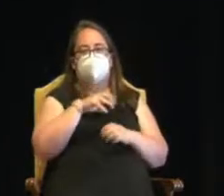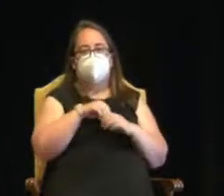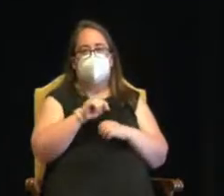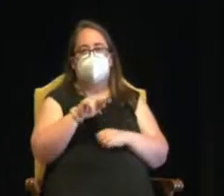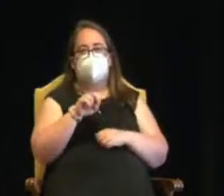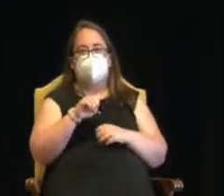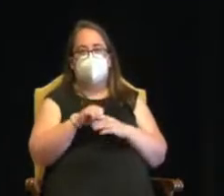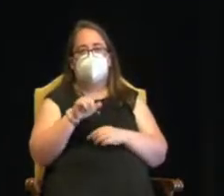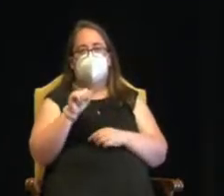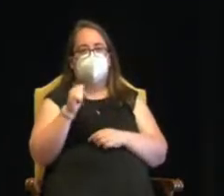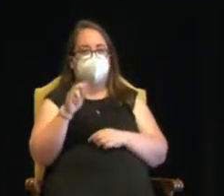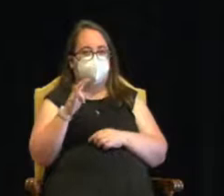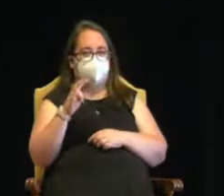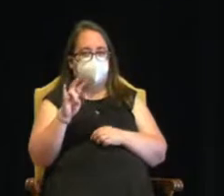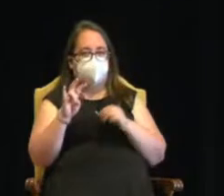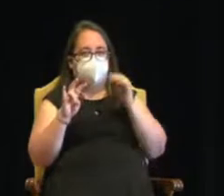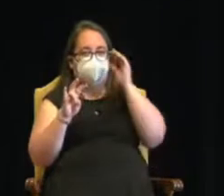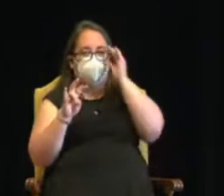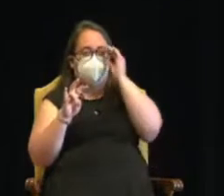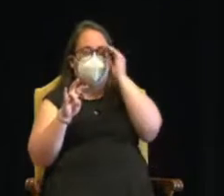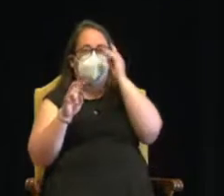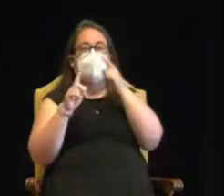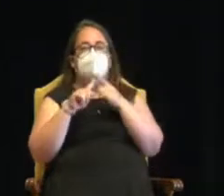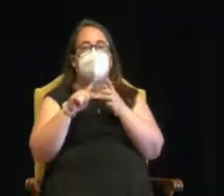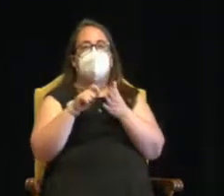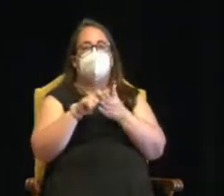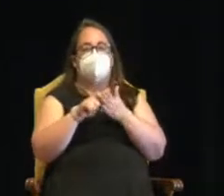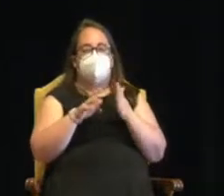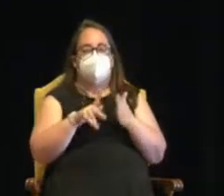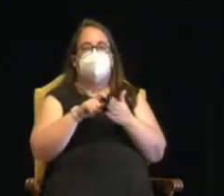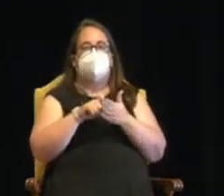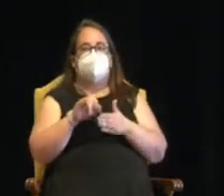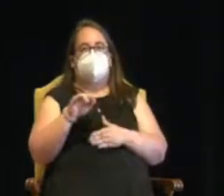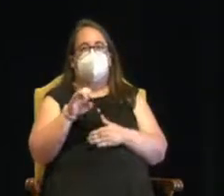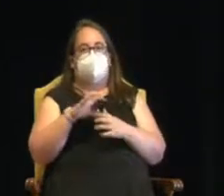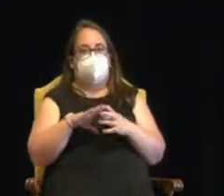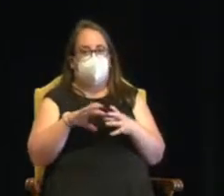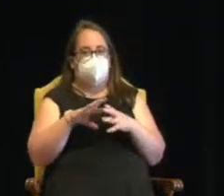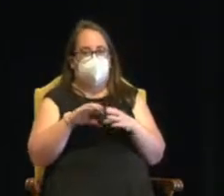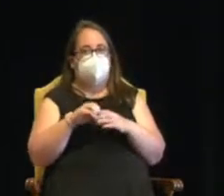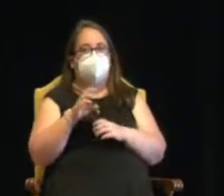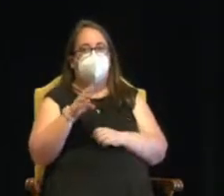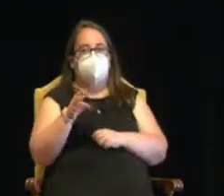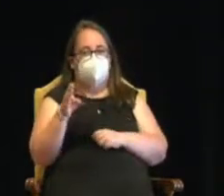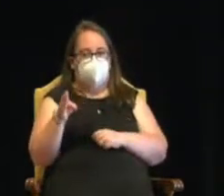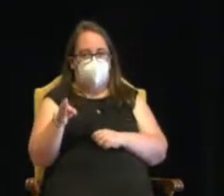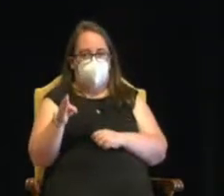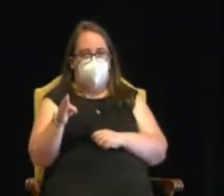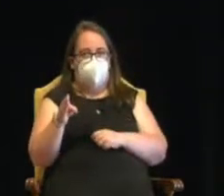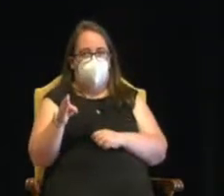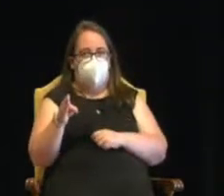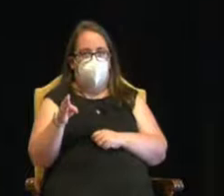To be a writer writing crime stories in Baltimore